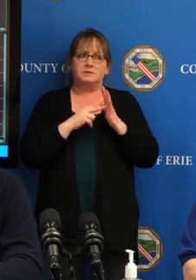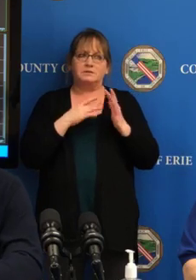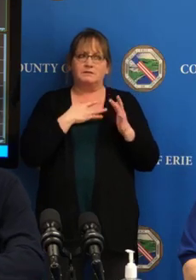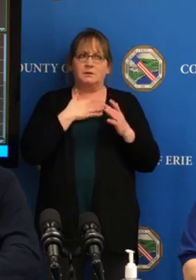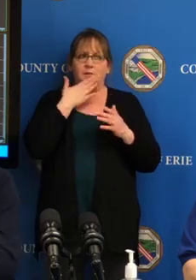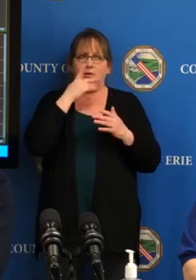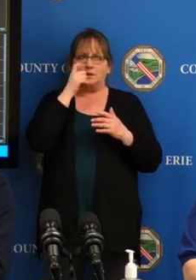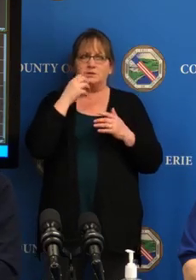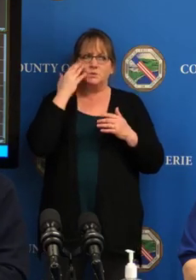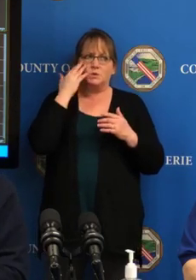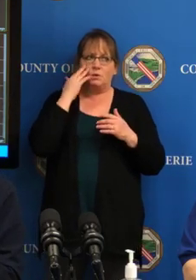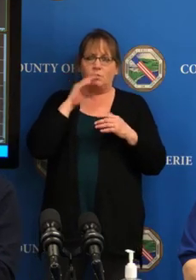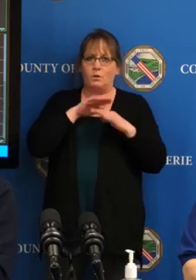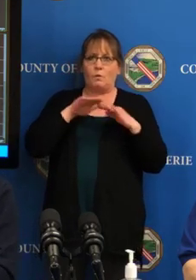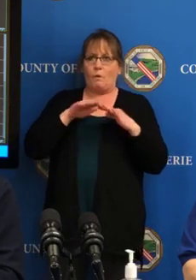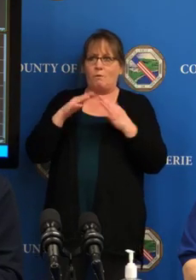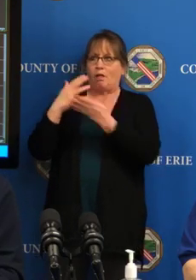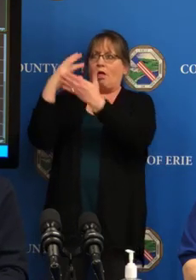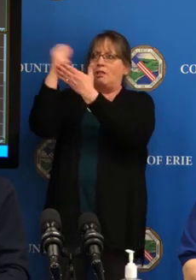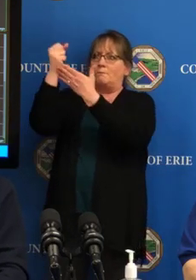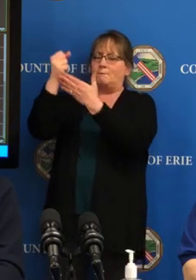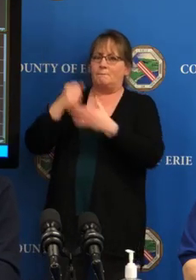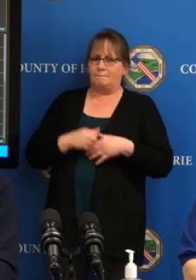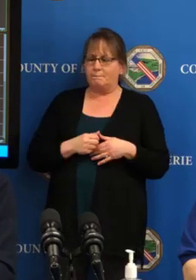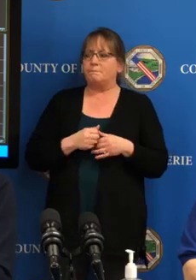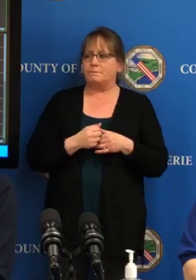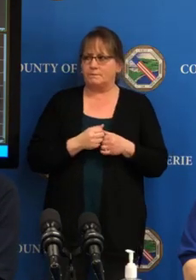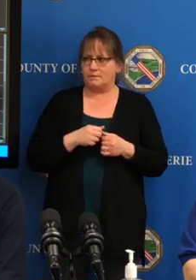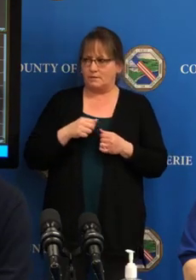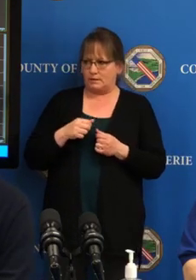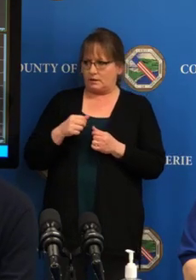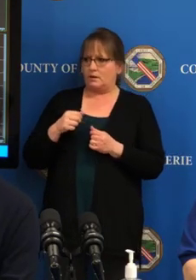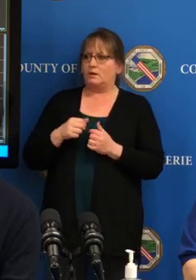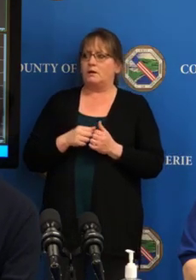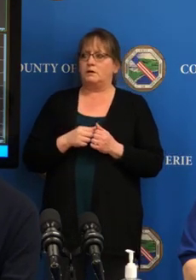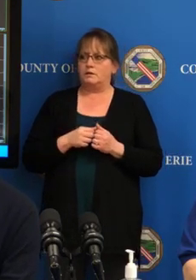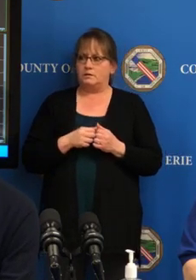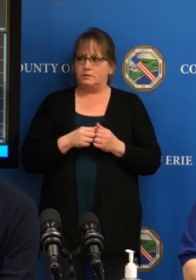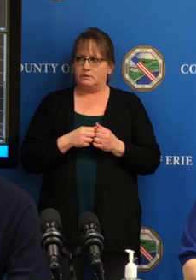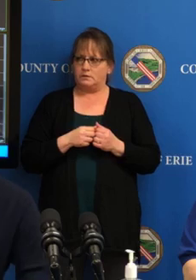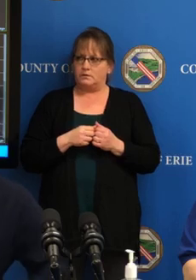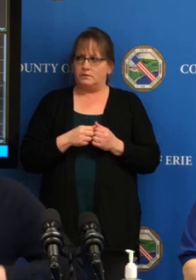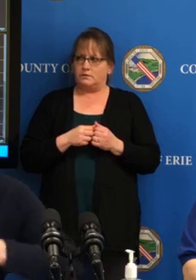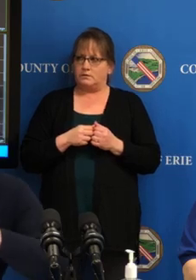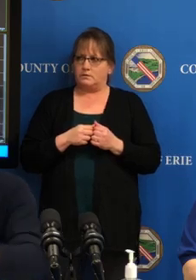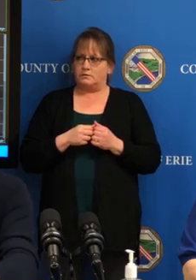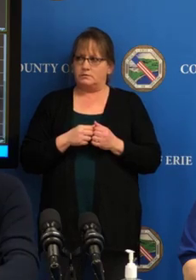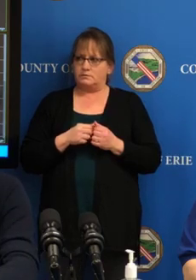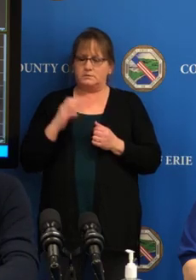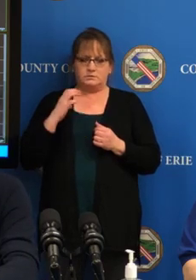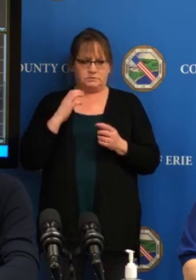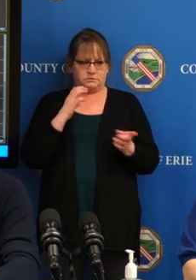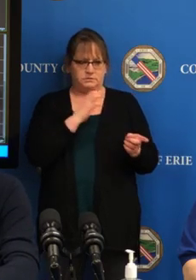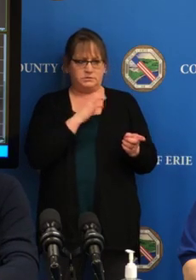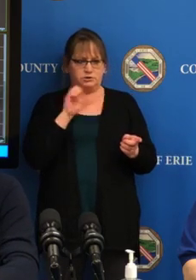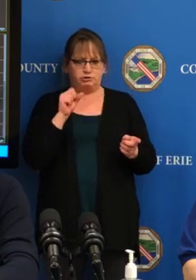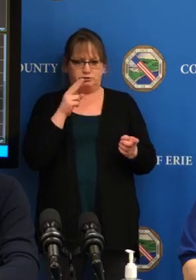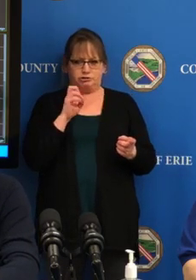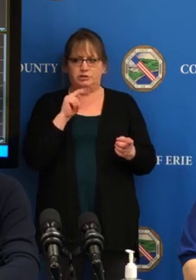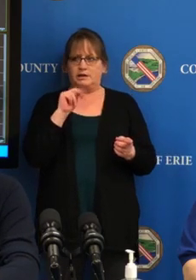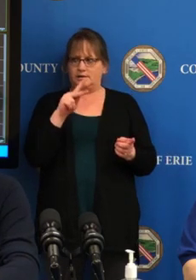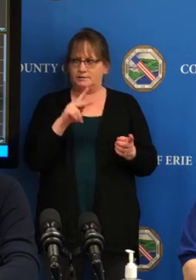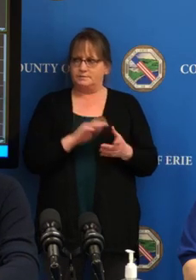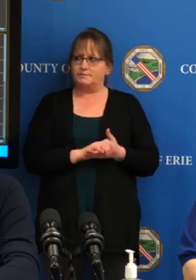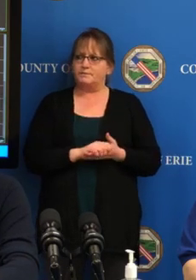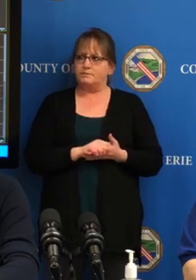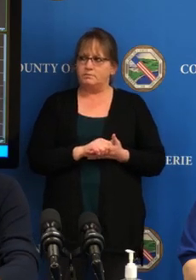question. Next question, all right. This one comes in regards to questions for Commissioner Shank. A question for Commissioner